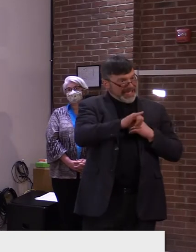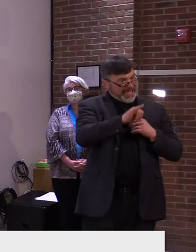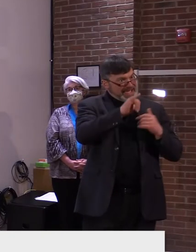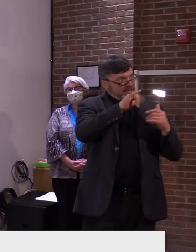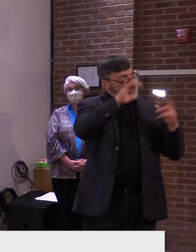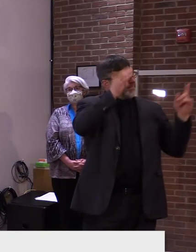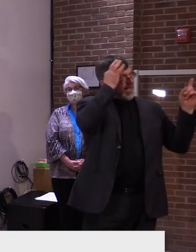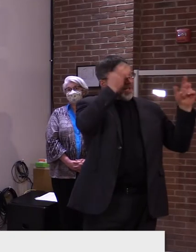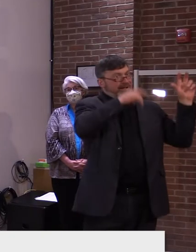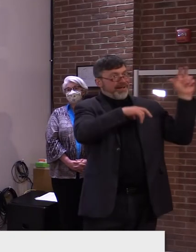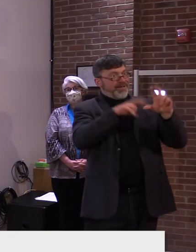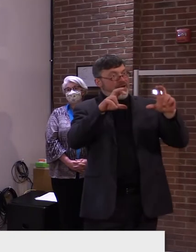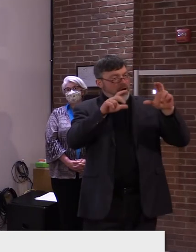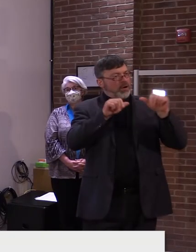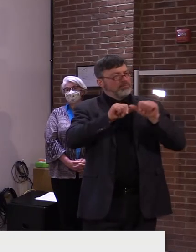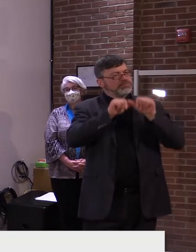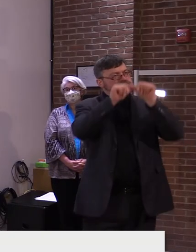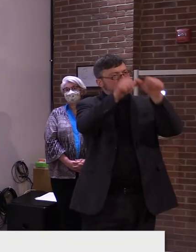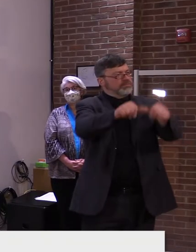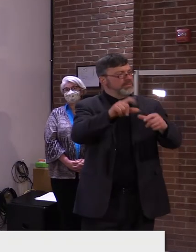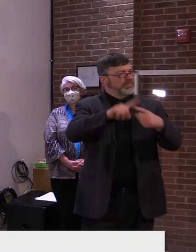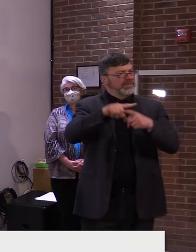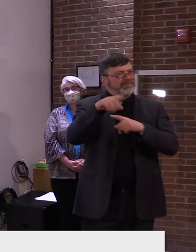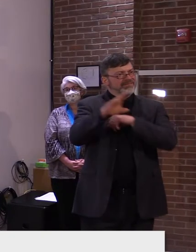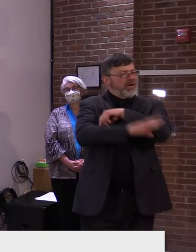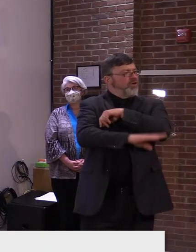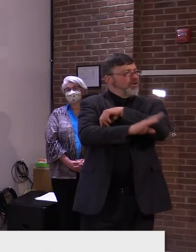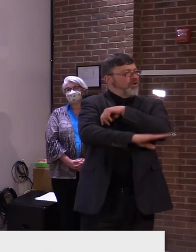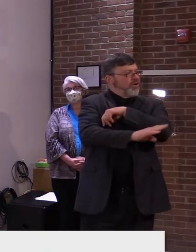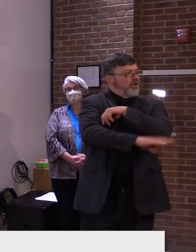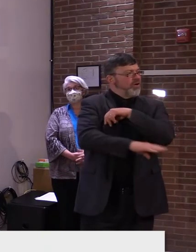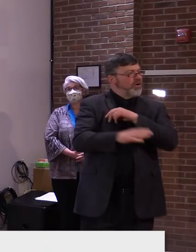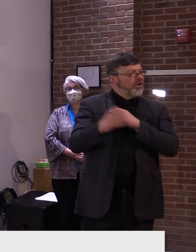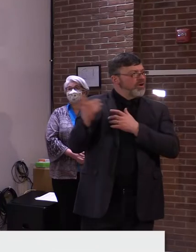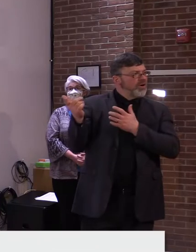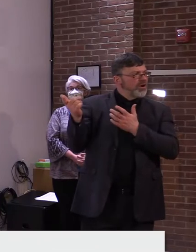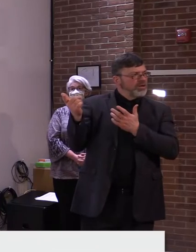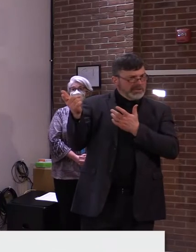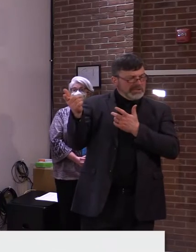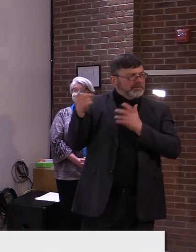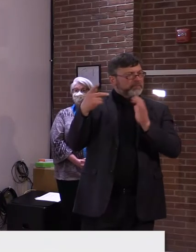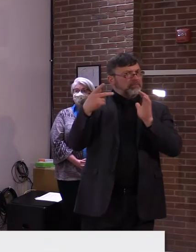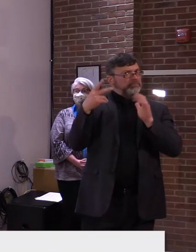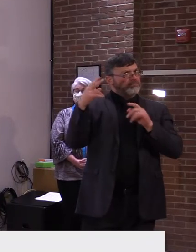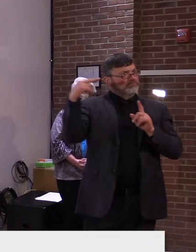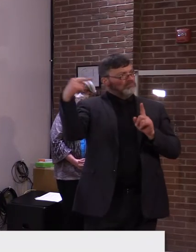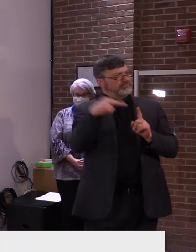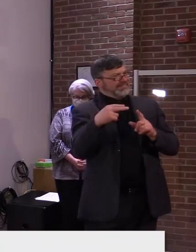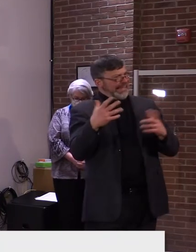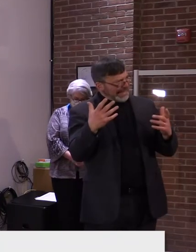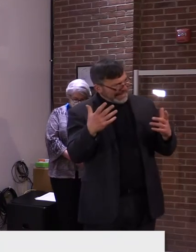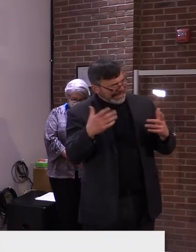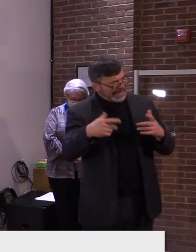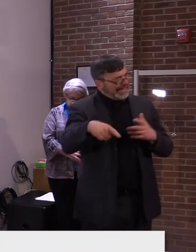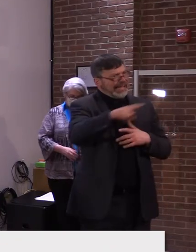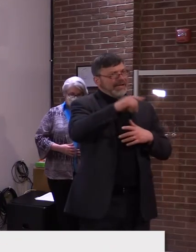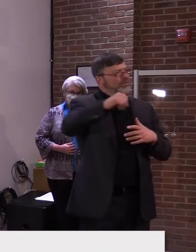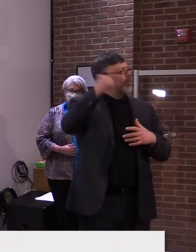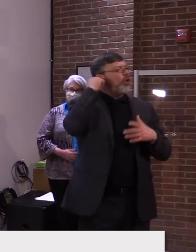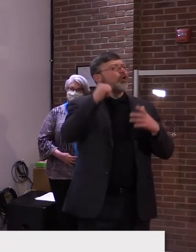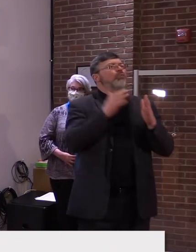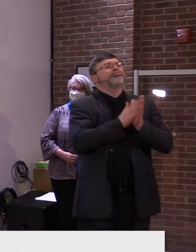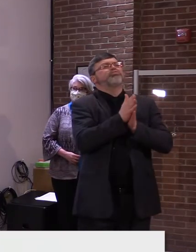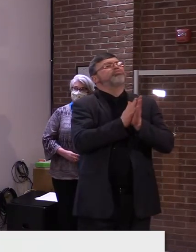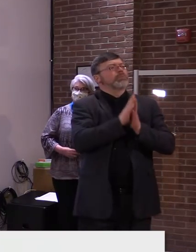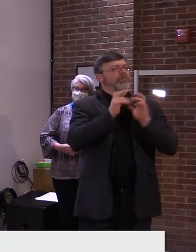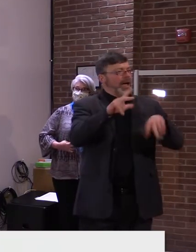the bigger question is there a concern there that we can't bring people back to work? Well, again, I believe that